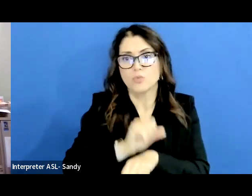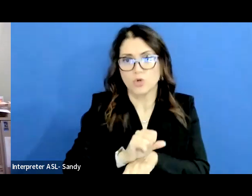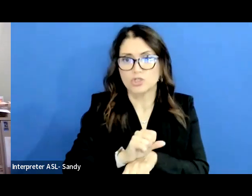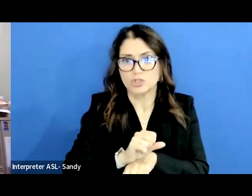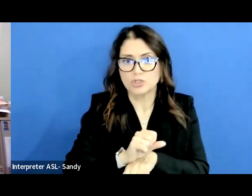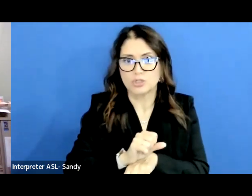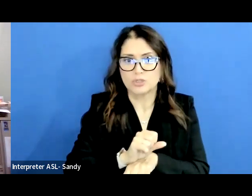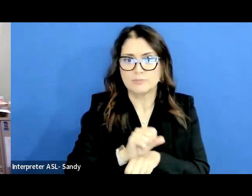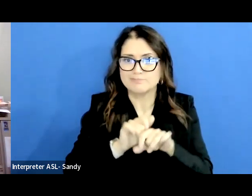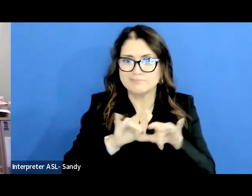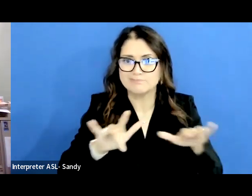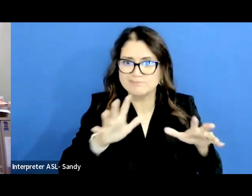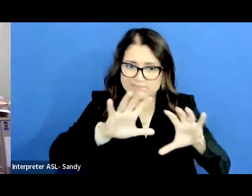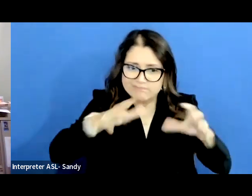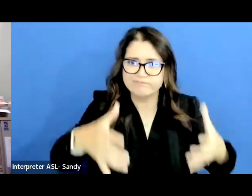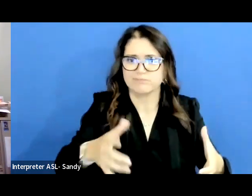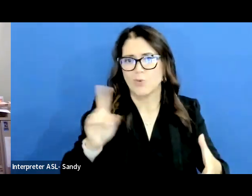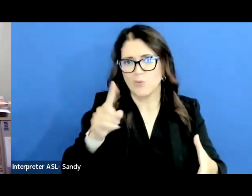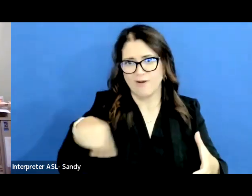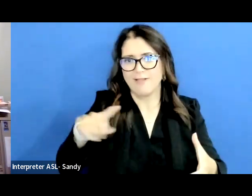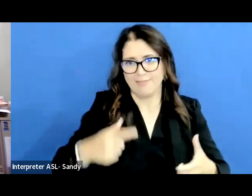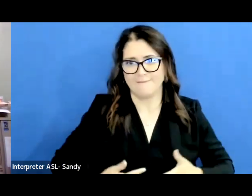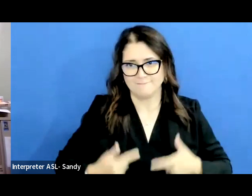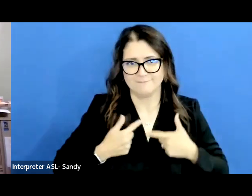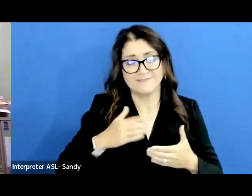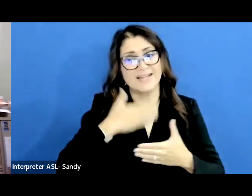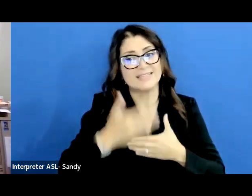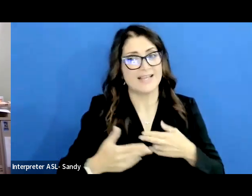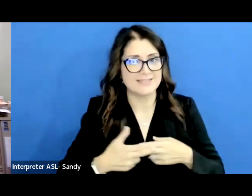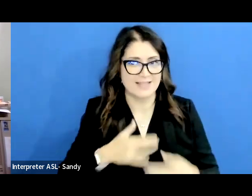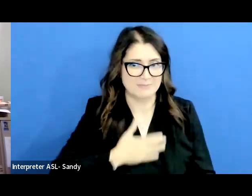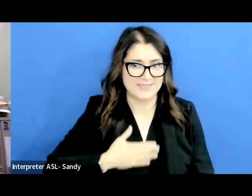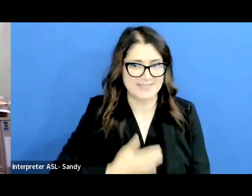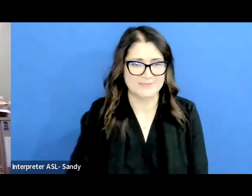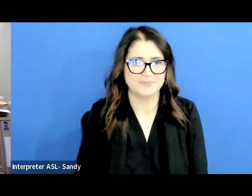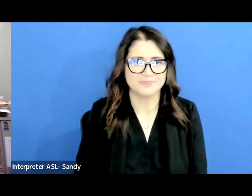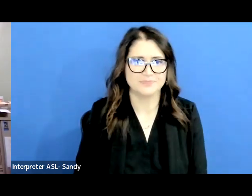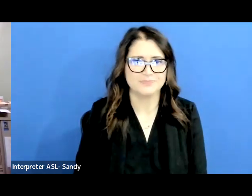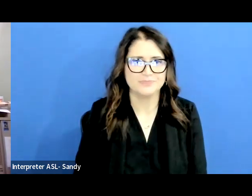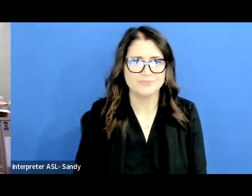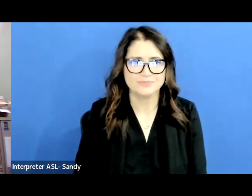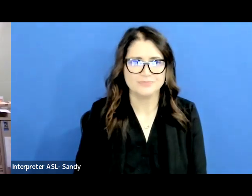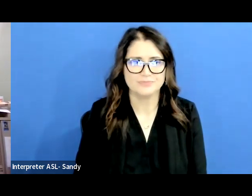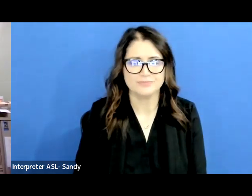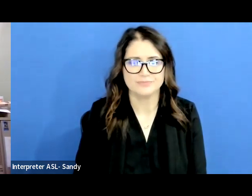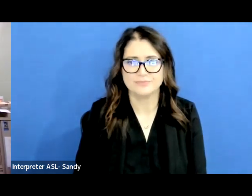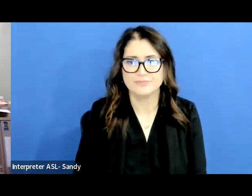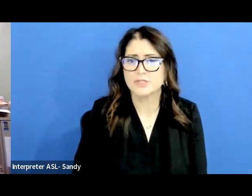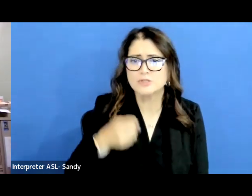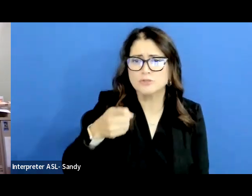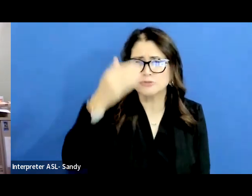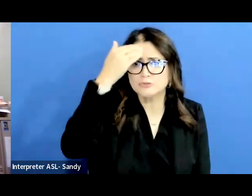live. So could you go to the next slide, please? So what do you know about